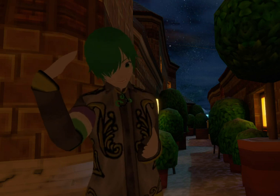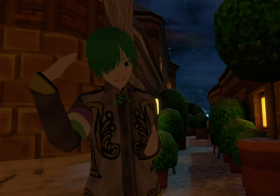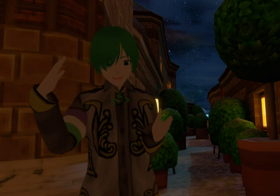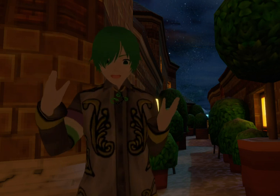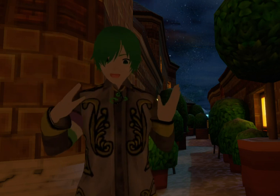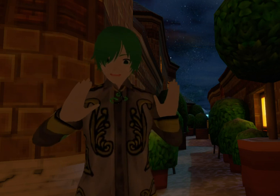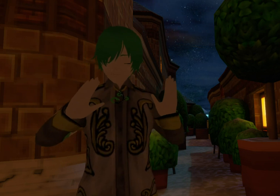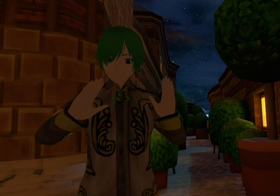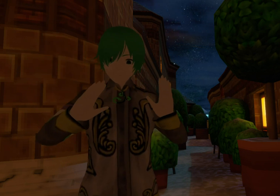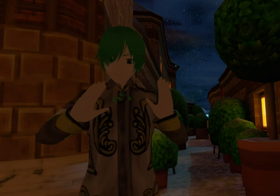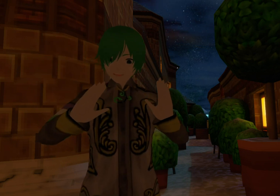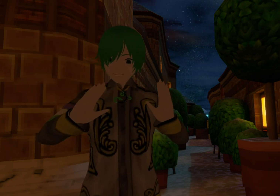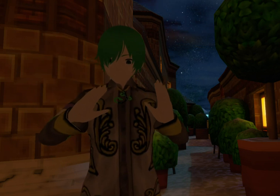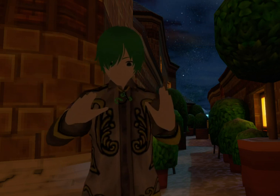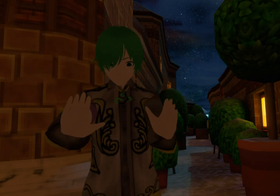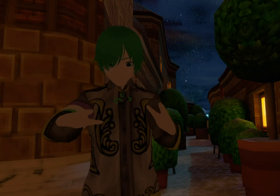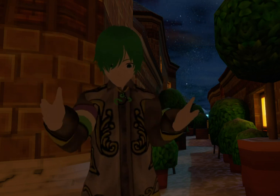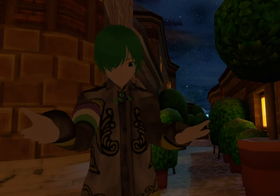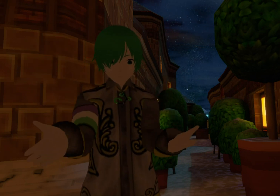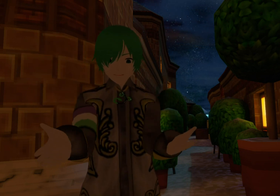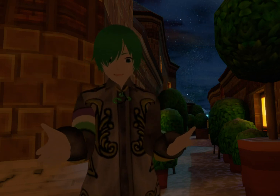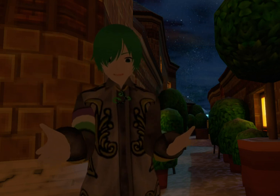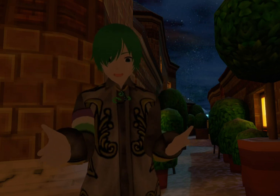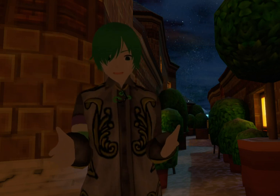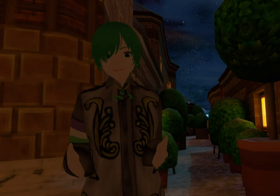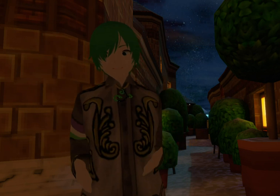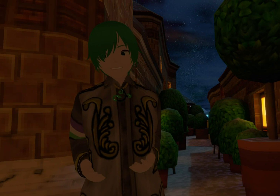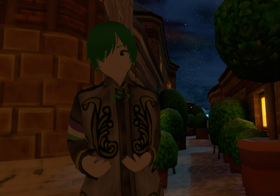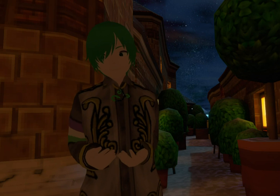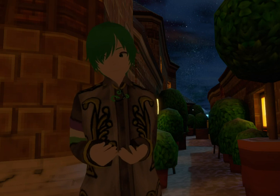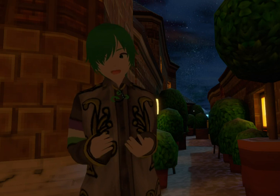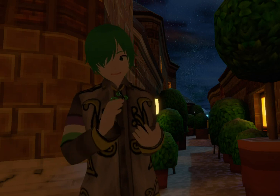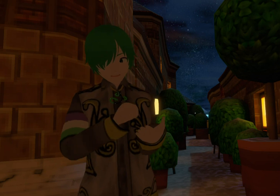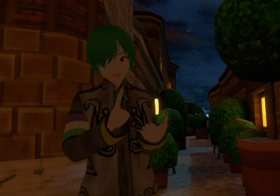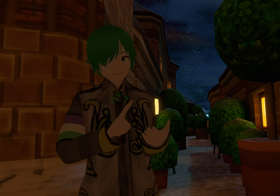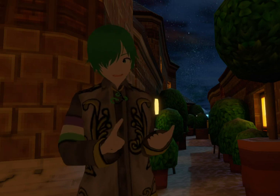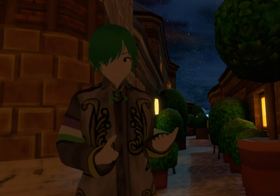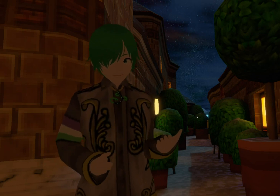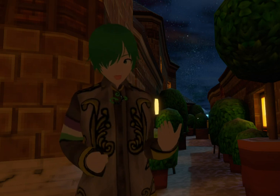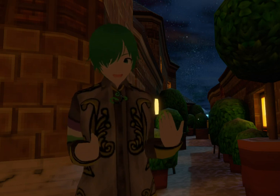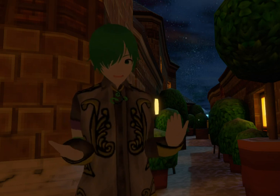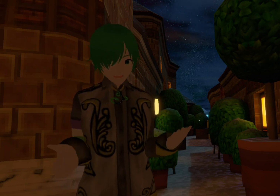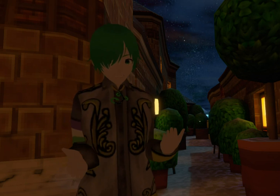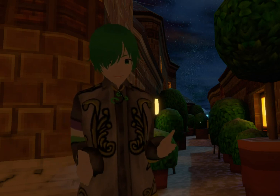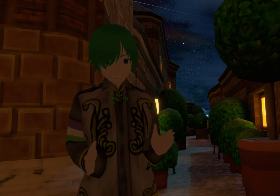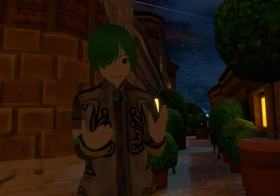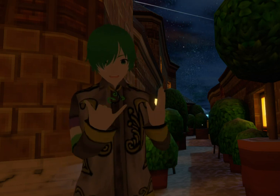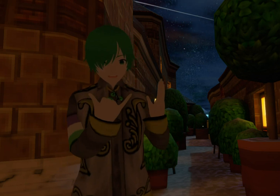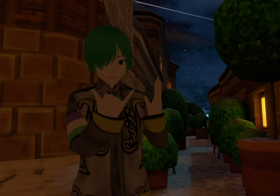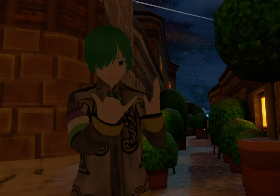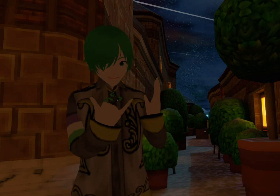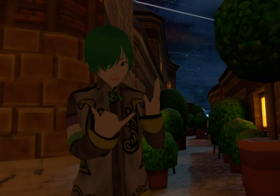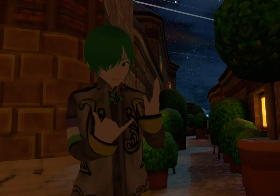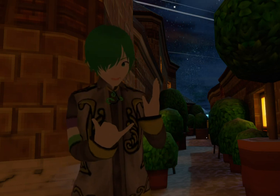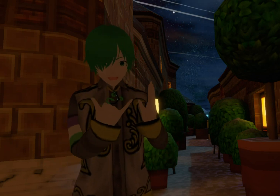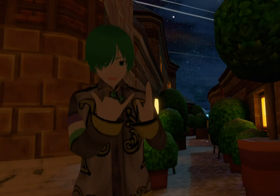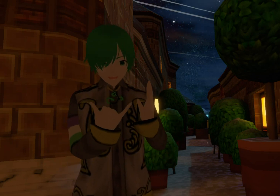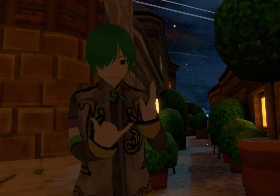your mind and create it. It's like with drawing, it's very similar. I should do drawing like that because that's